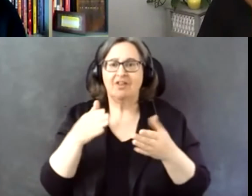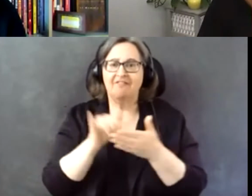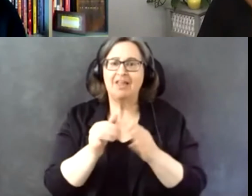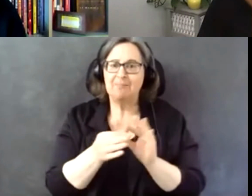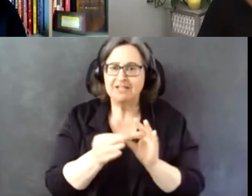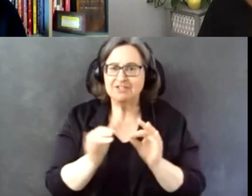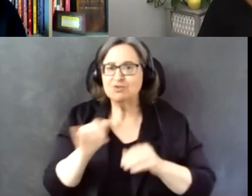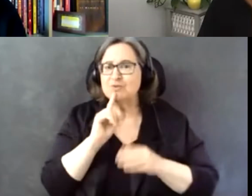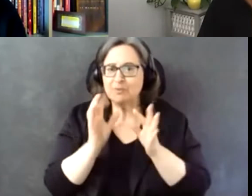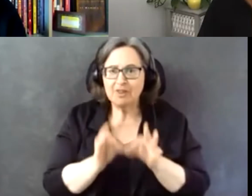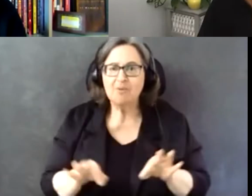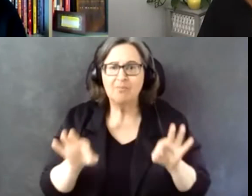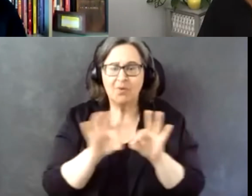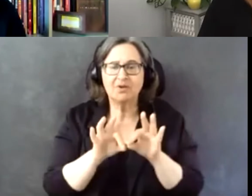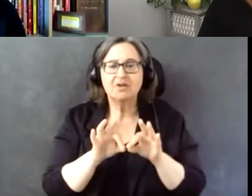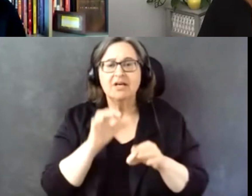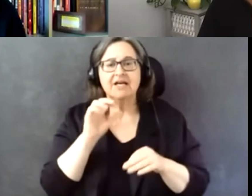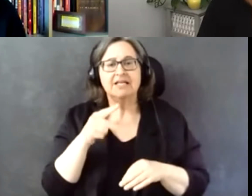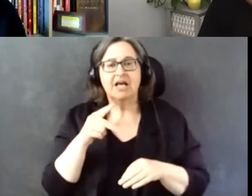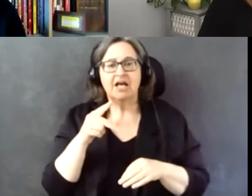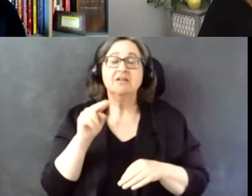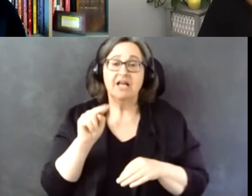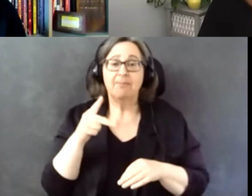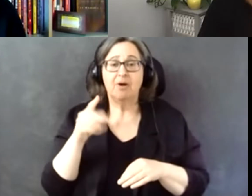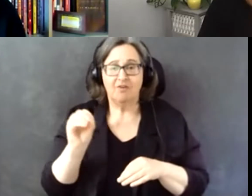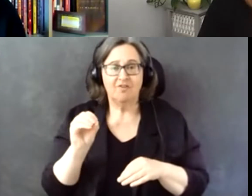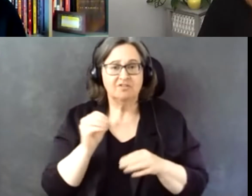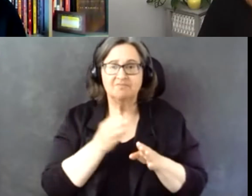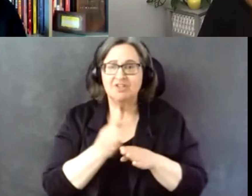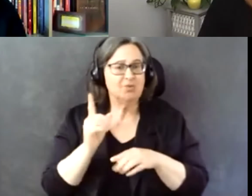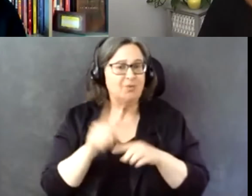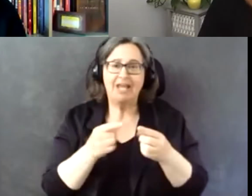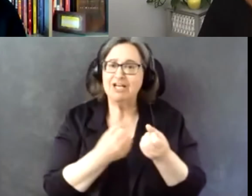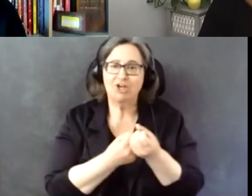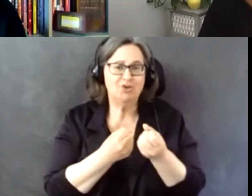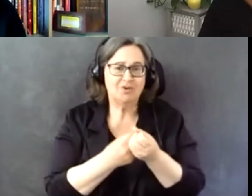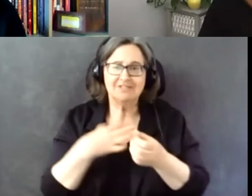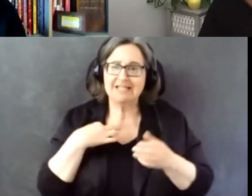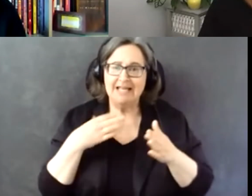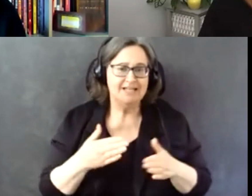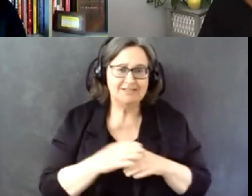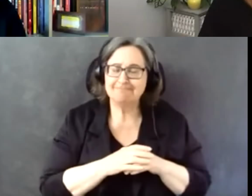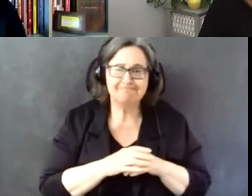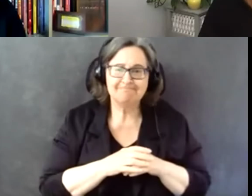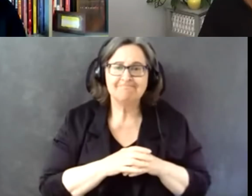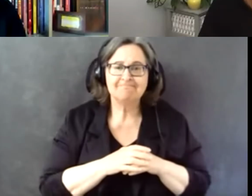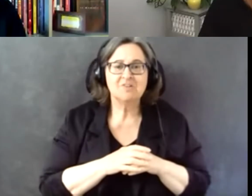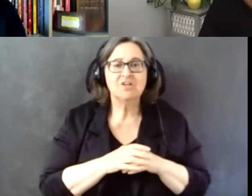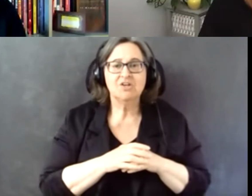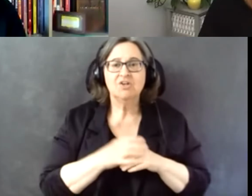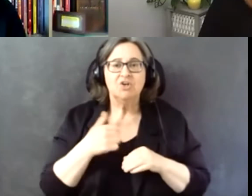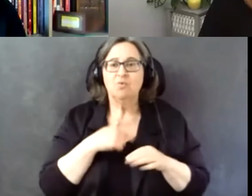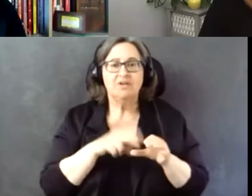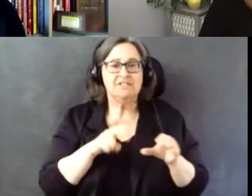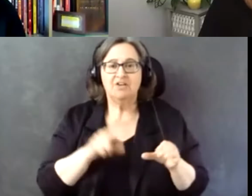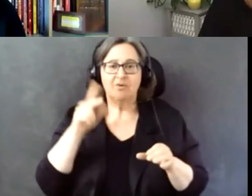too i think it's really important um the non-profit sector we like you said can't endorse candidates um and uh we stay out of